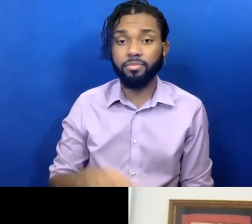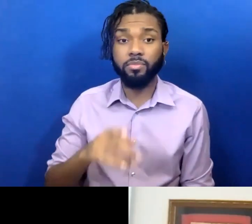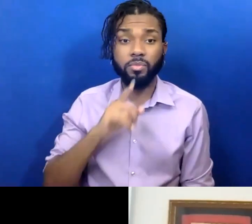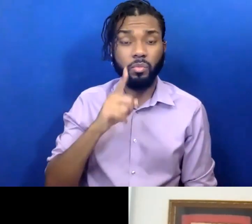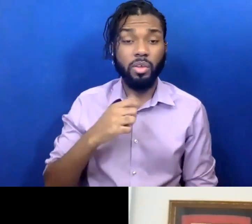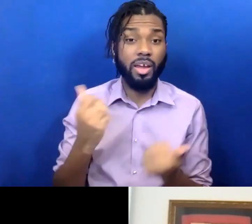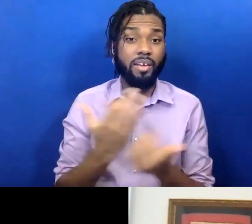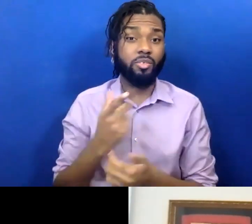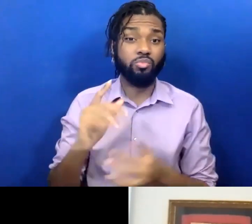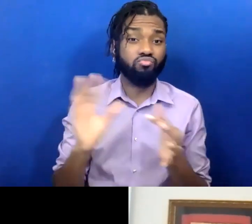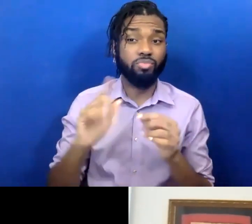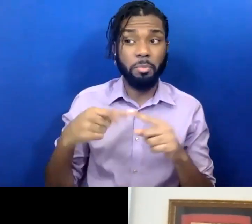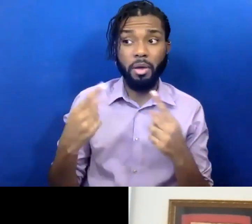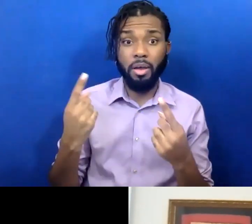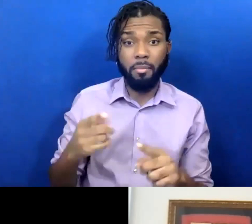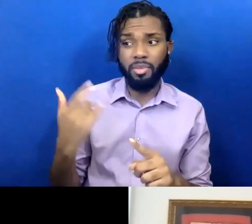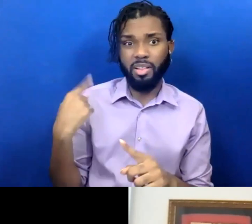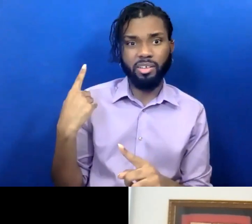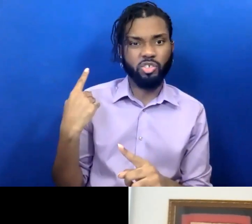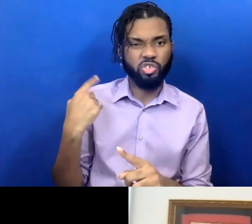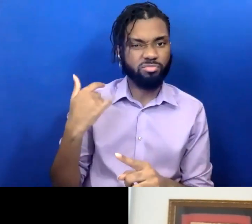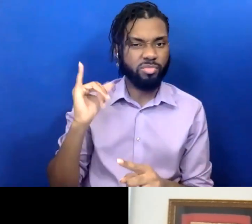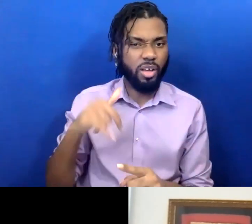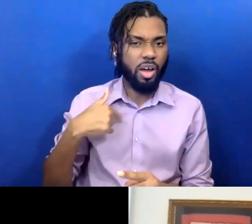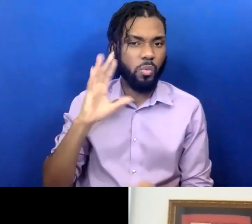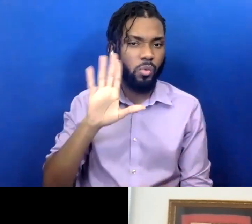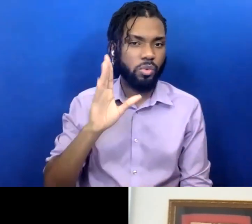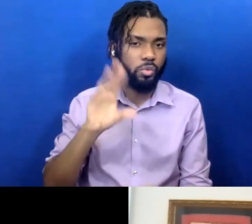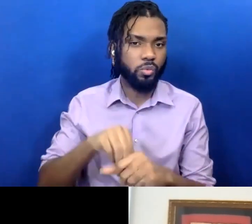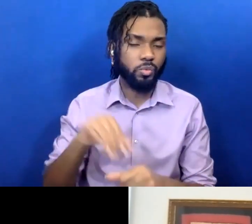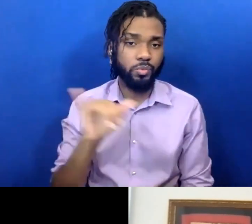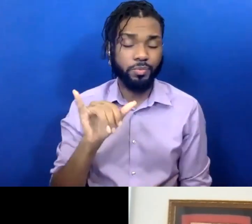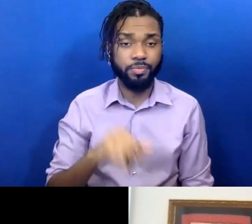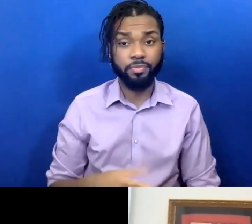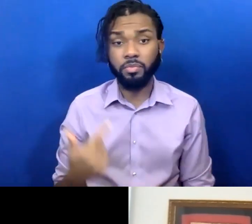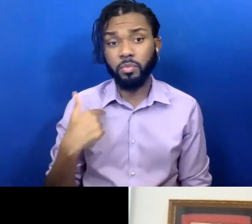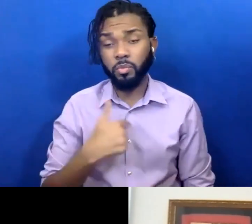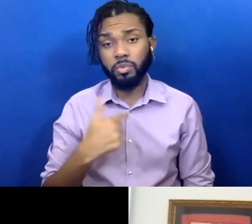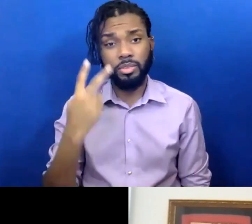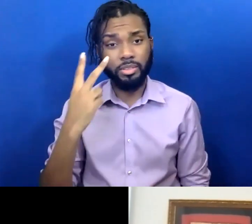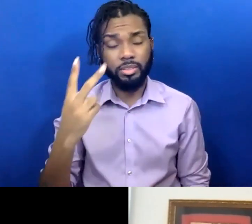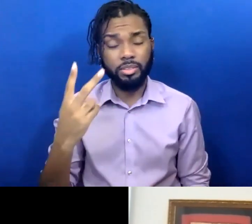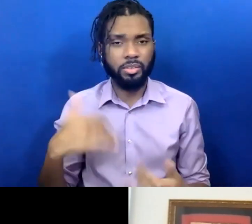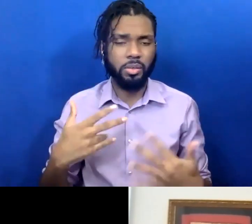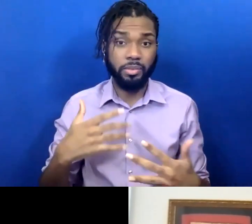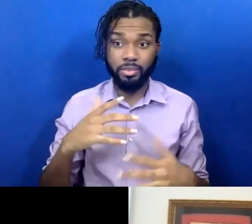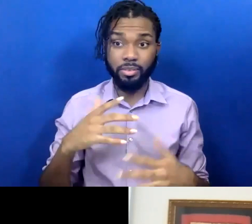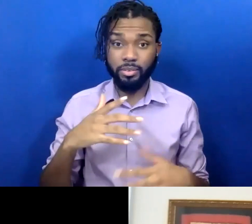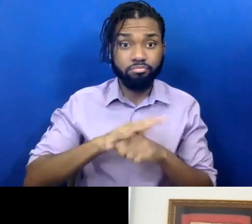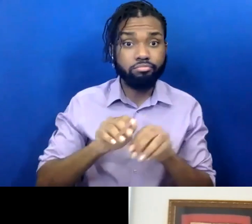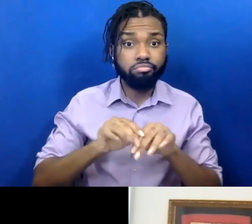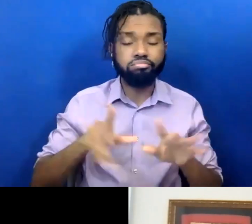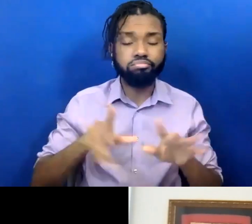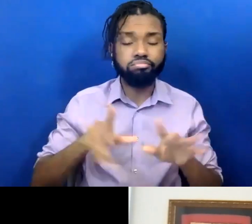last year, of course, are things that I would include as well. We see, the tremendous sort of effects of the pandemic on